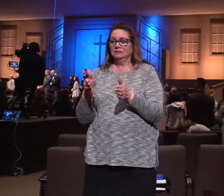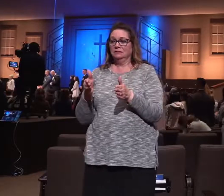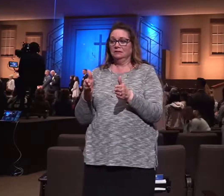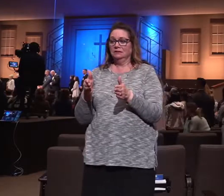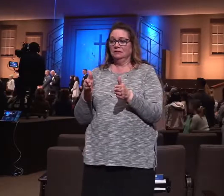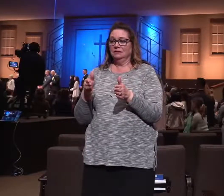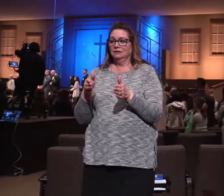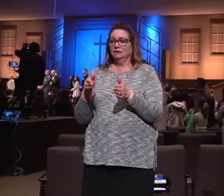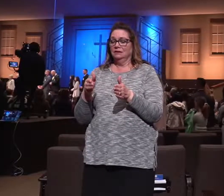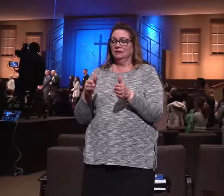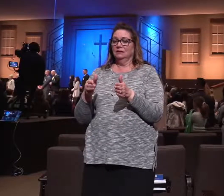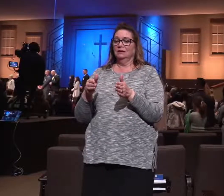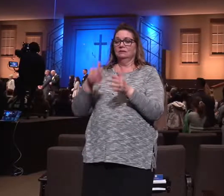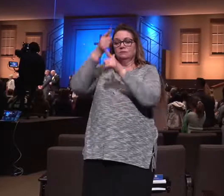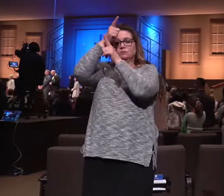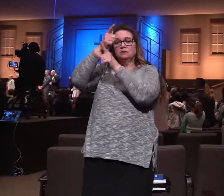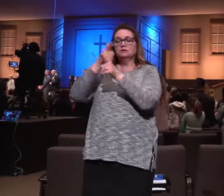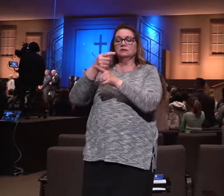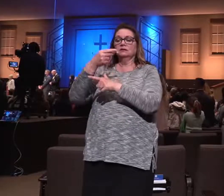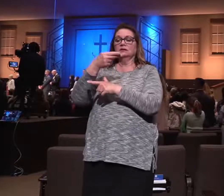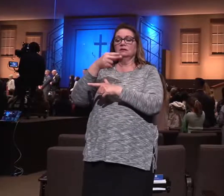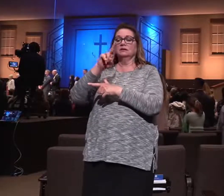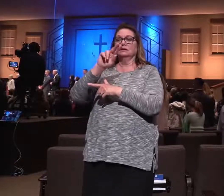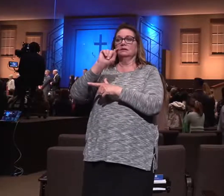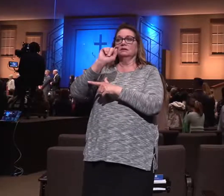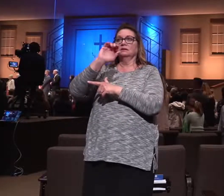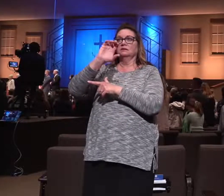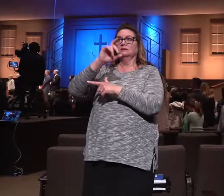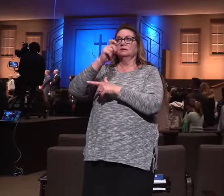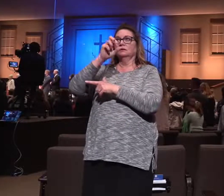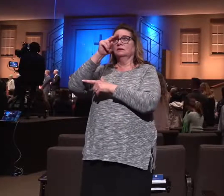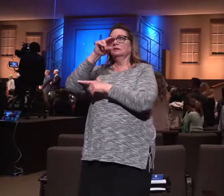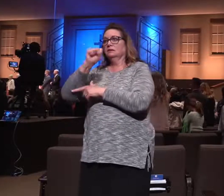Sam and Juliana Hutchins, Christchurch, New Zealand.